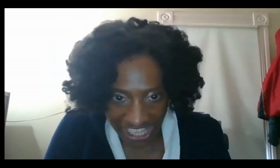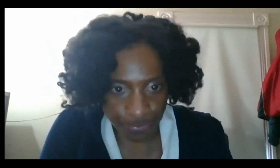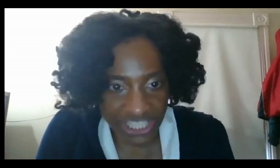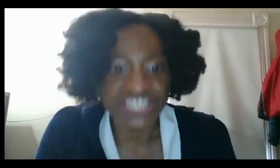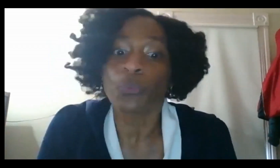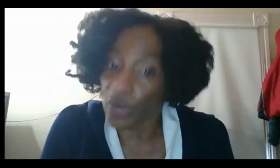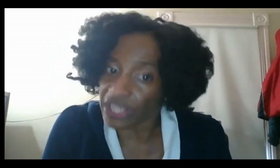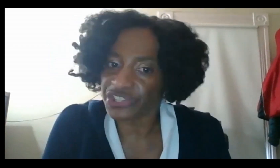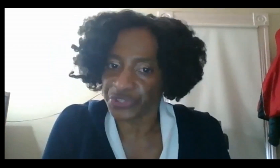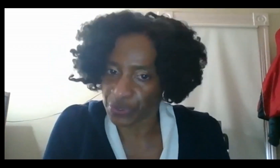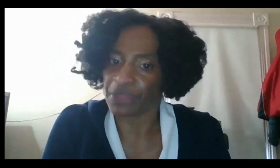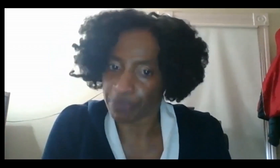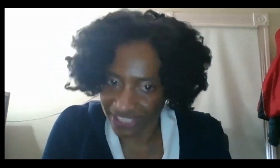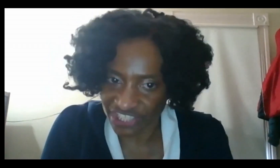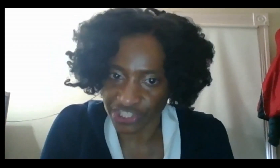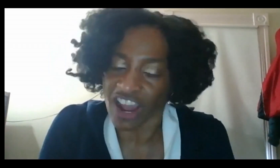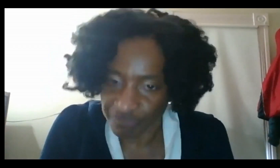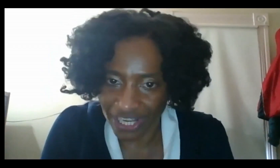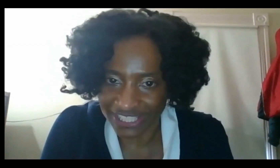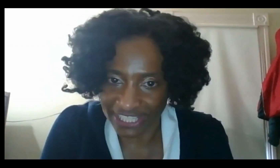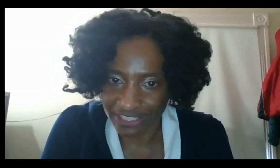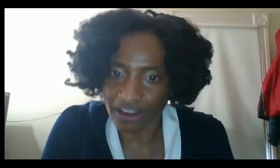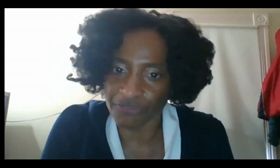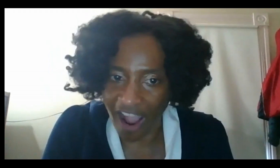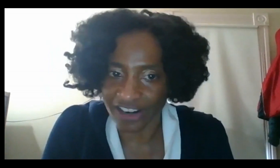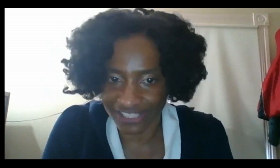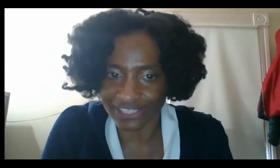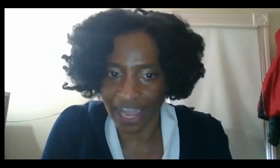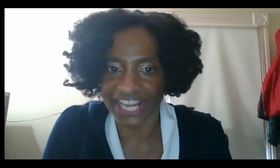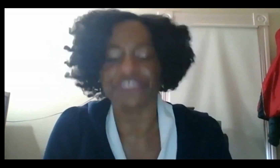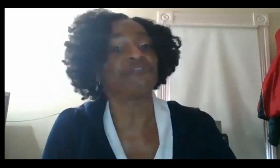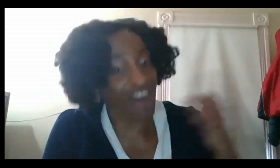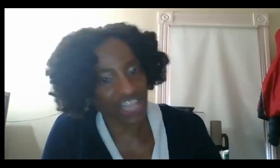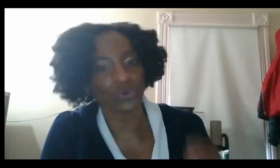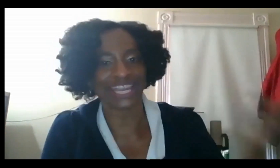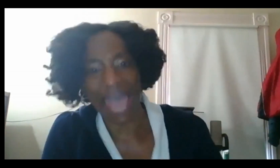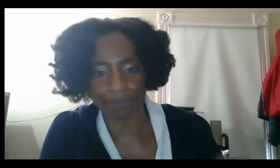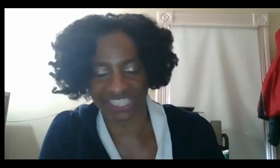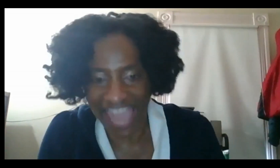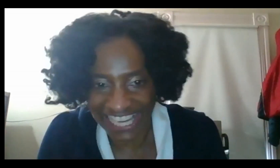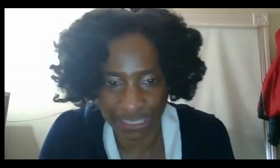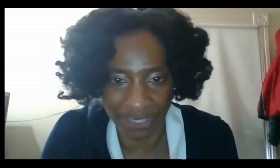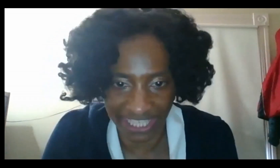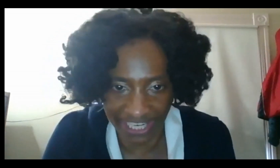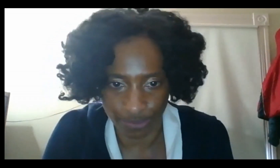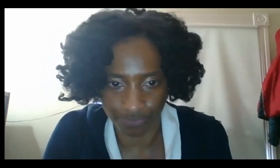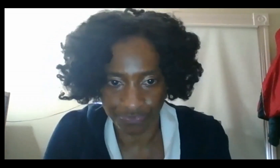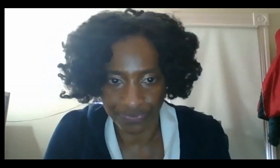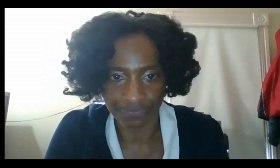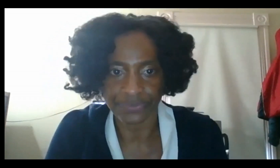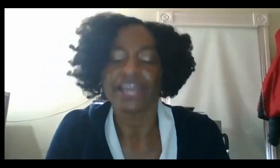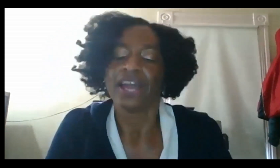The vice president will assume the position of president of the Honor Society the following academic